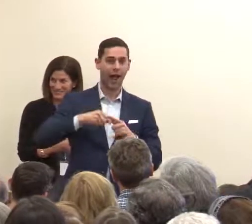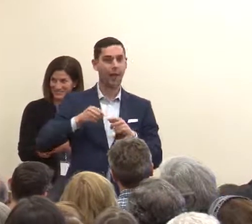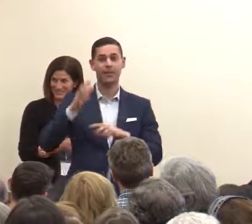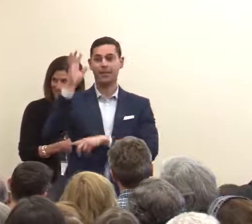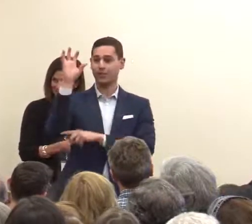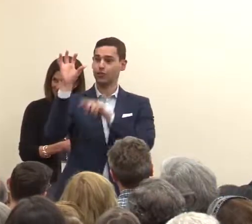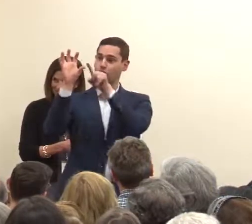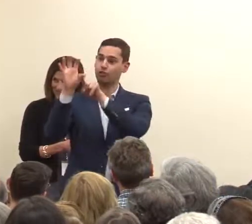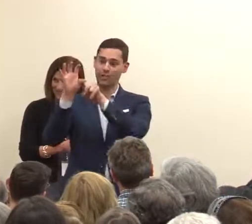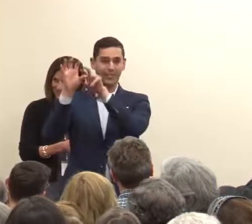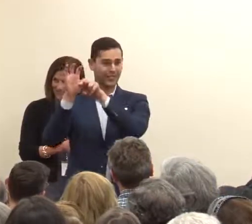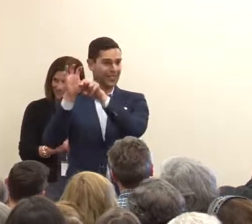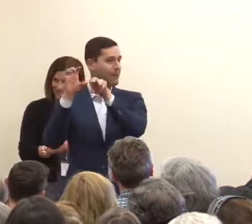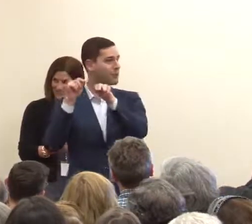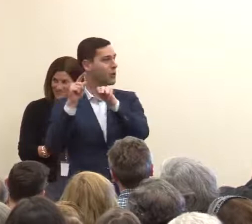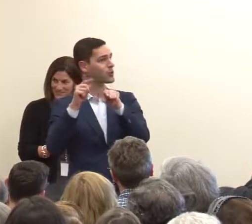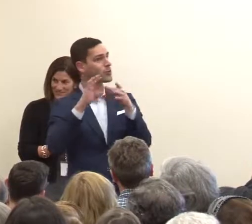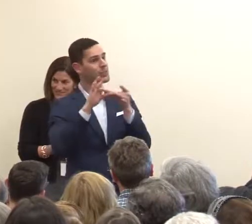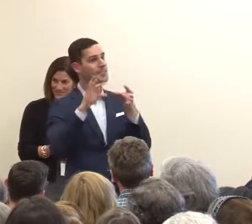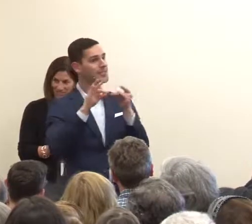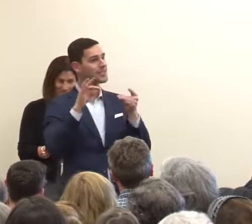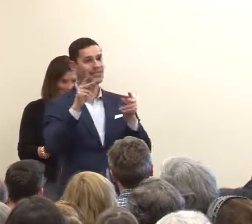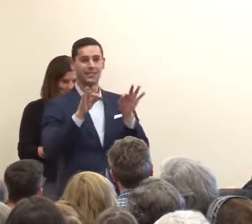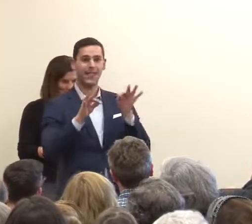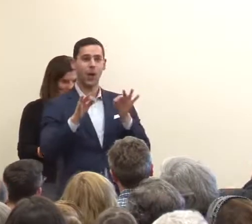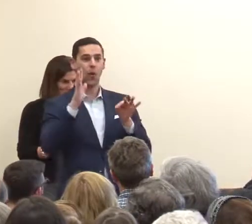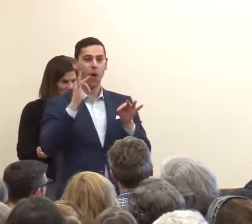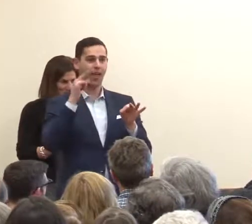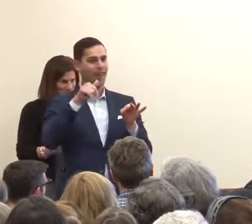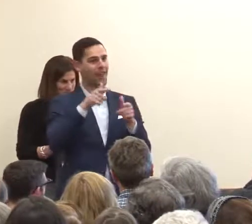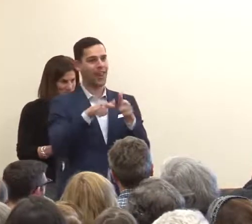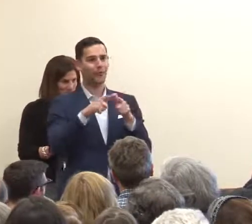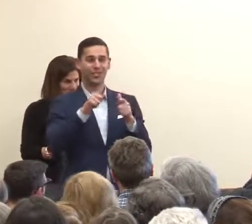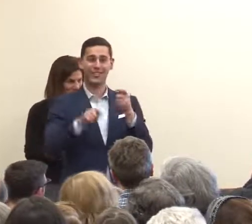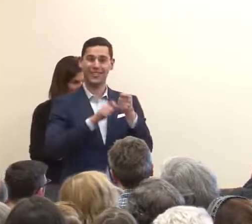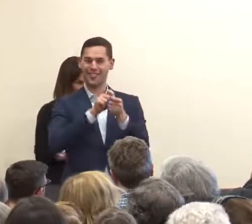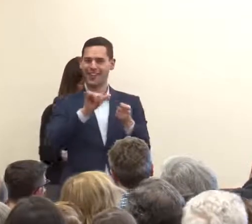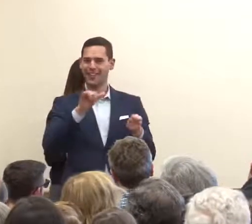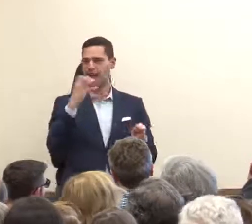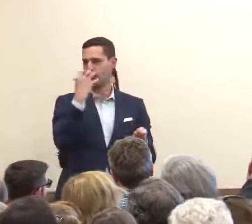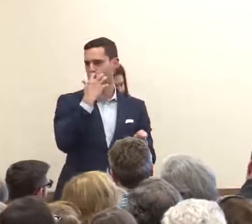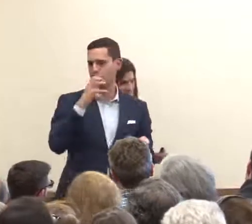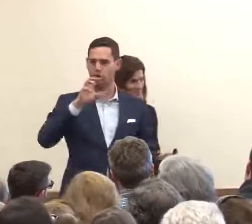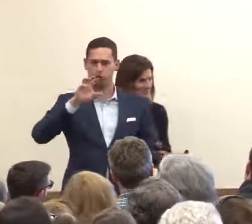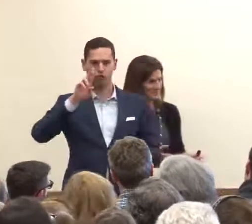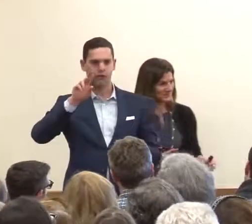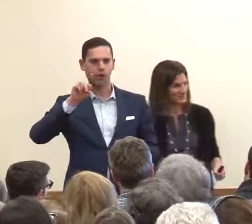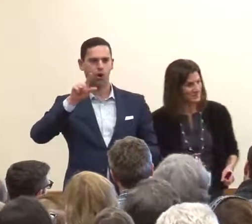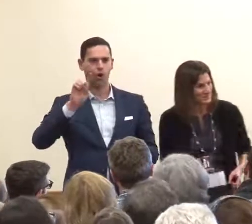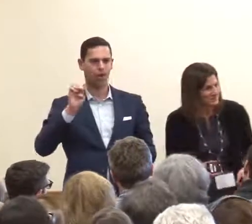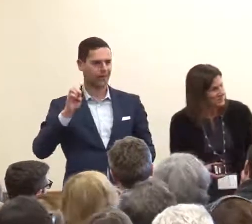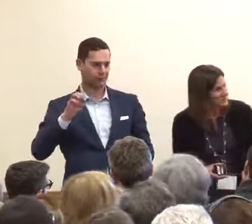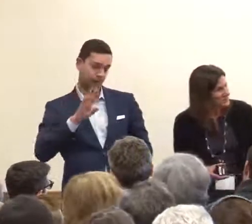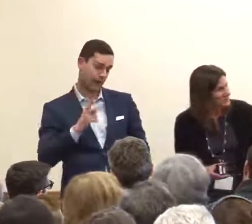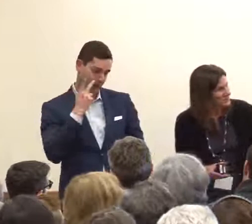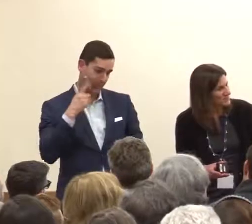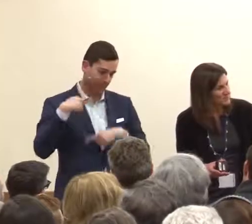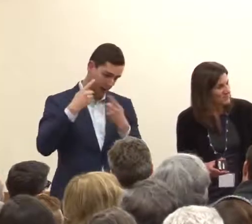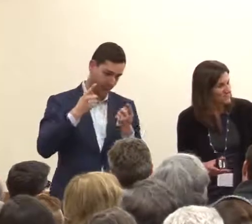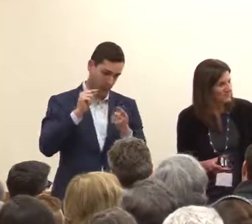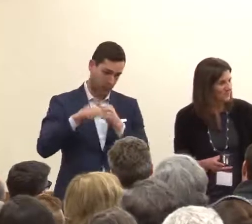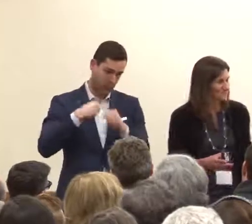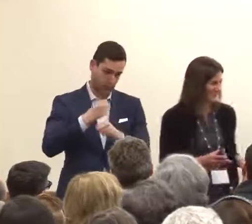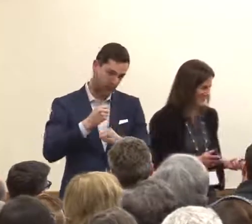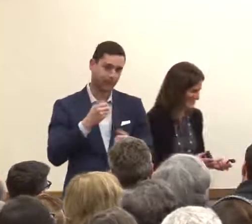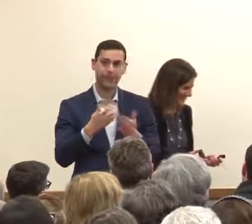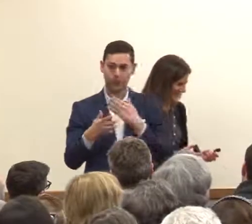and over again, why this language is just like a Creole. I haven't seen it in 20 years. Anyway, that's my personal reminiscence. There is